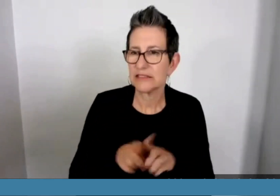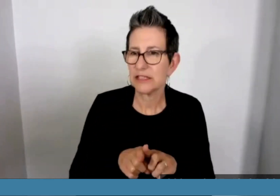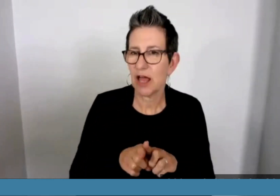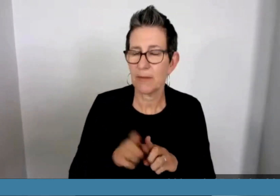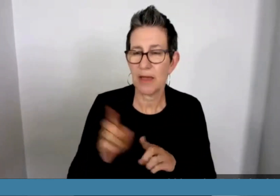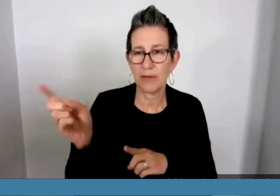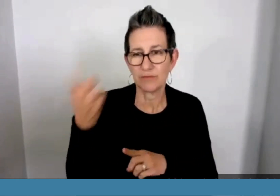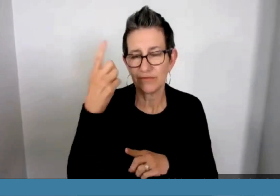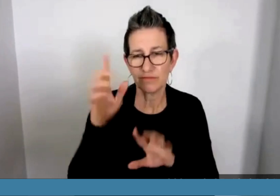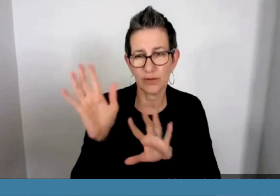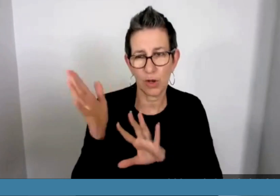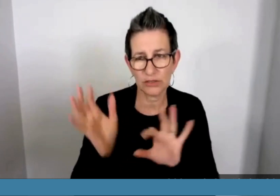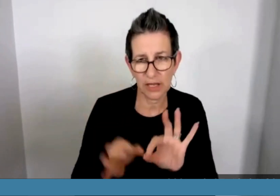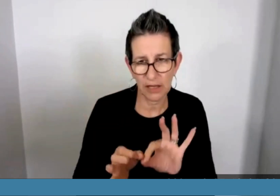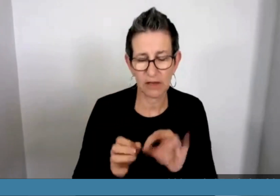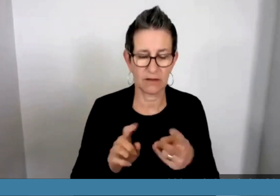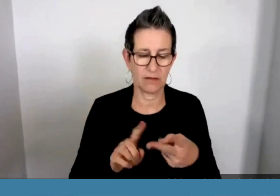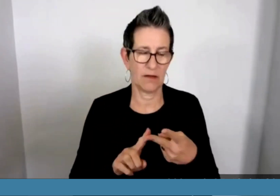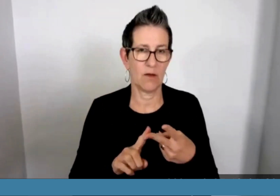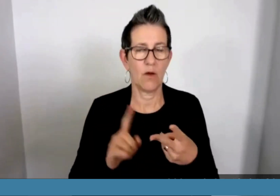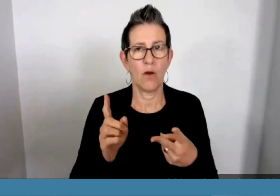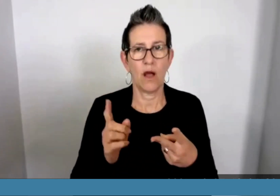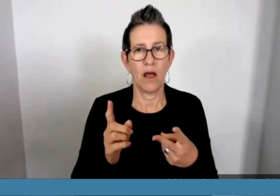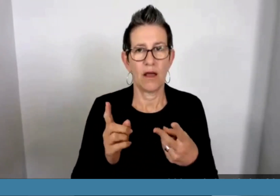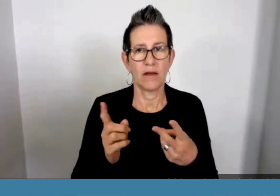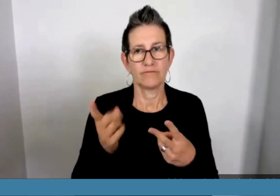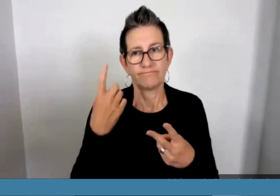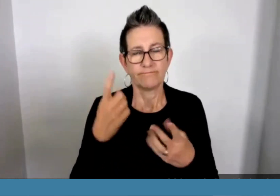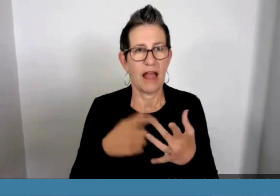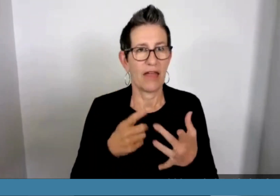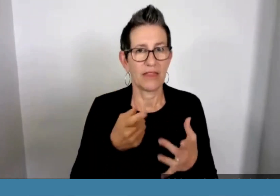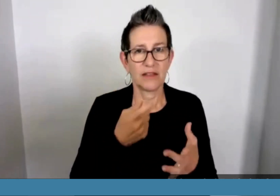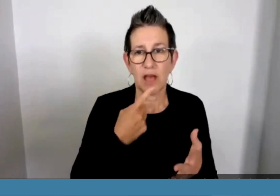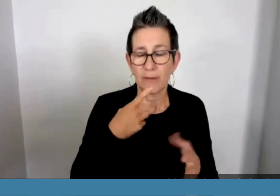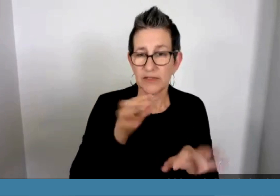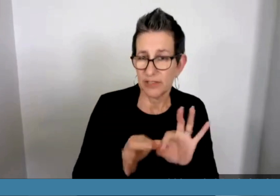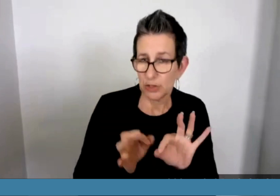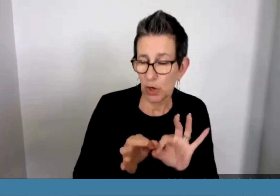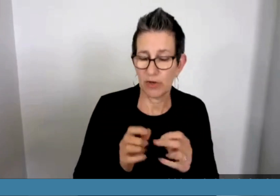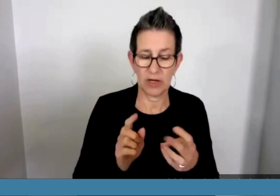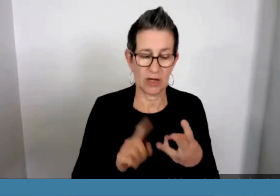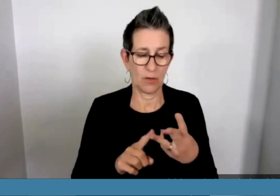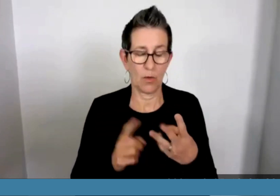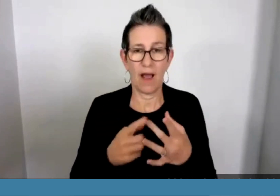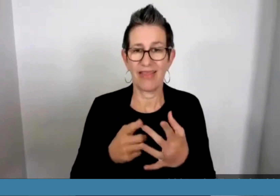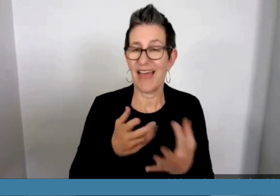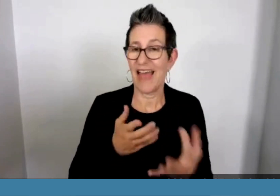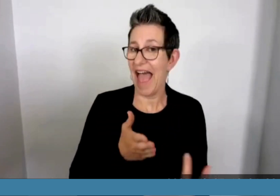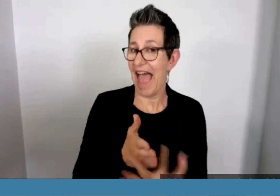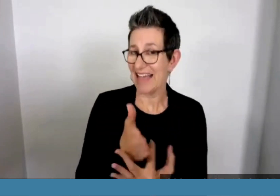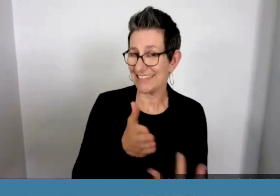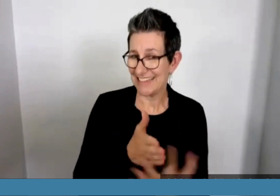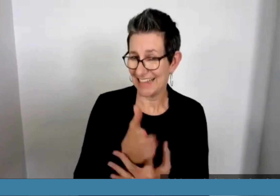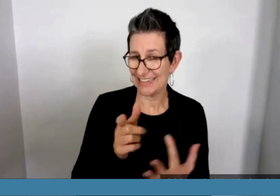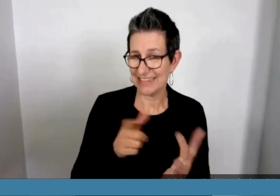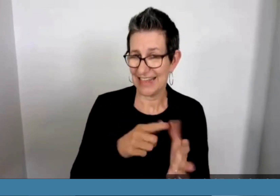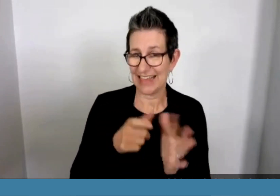Auslan, any other interpreting or access costs, engaging with those organisations, for